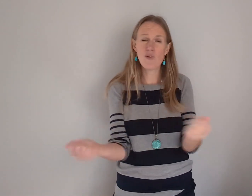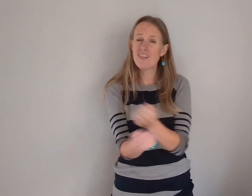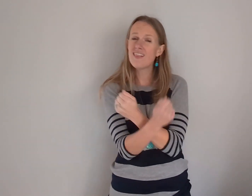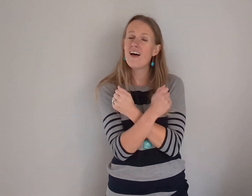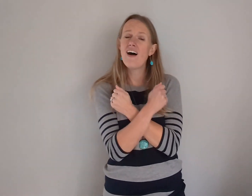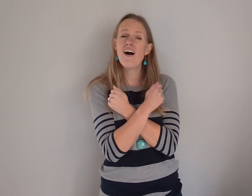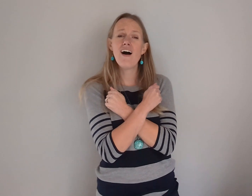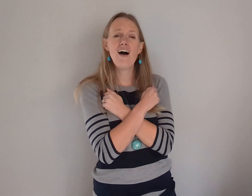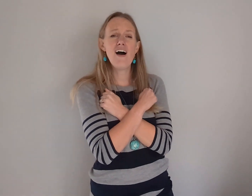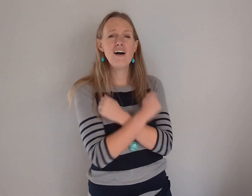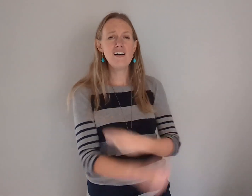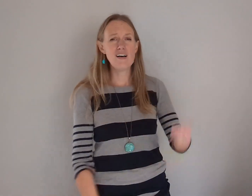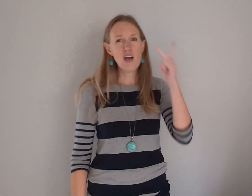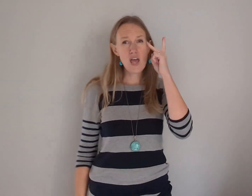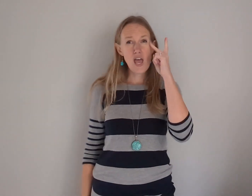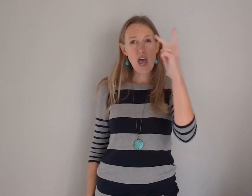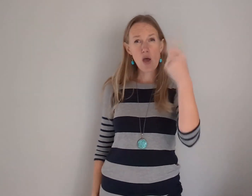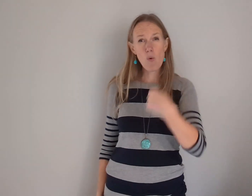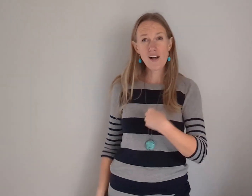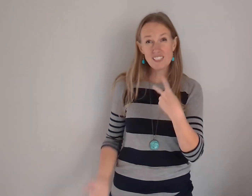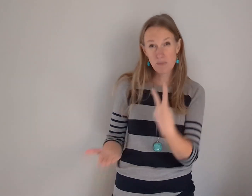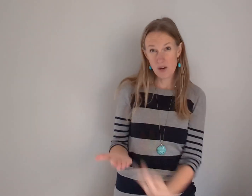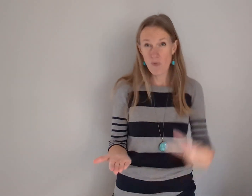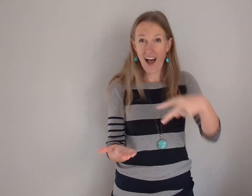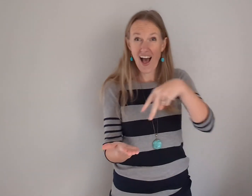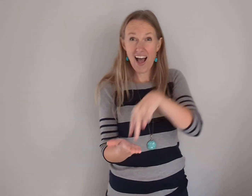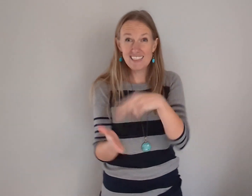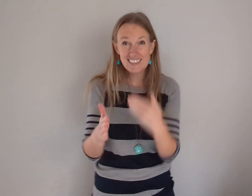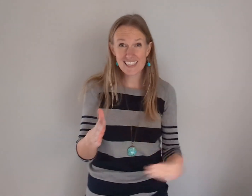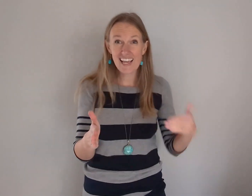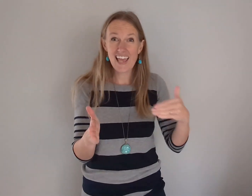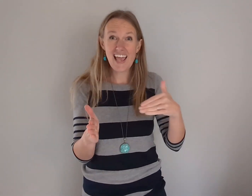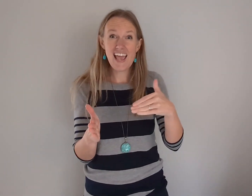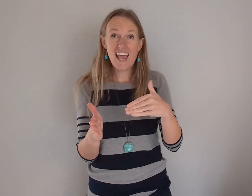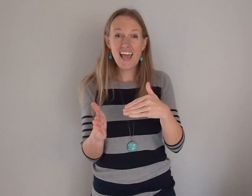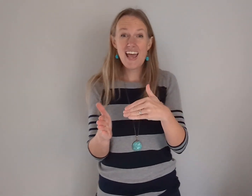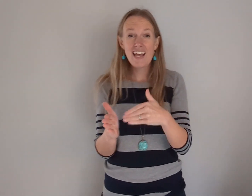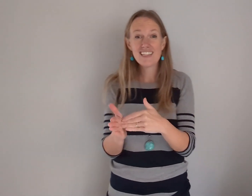with love and watch me rise again?